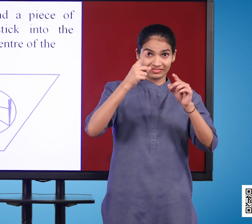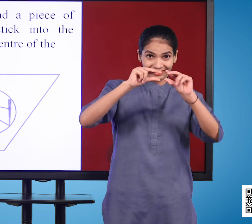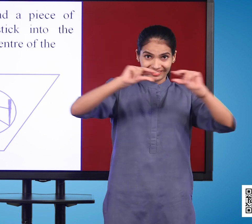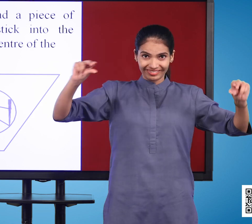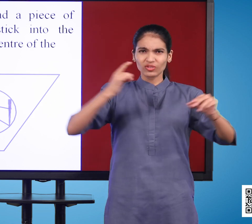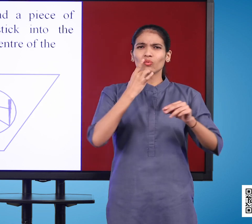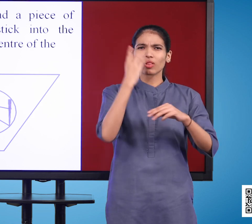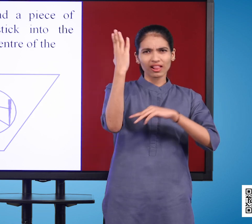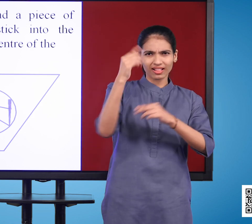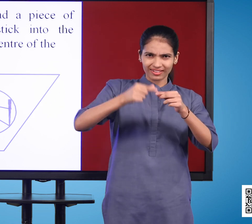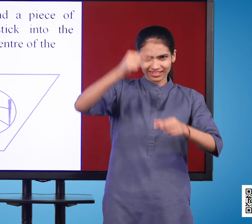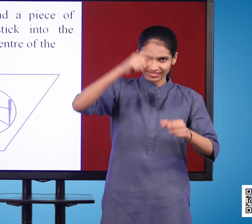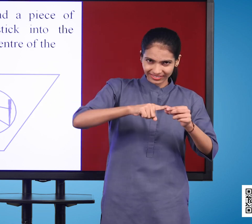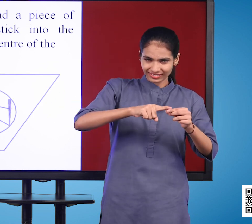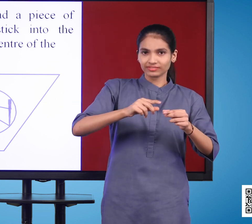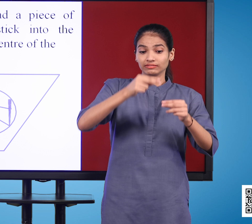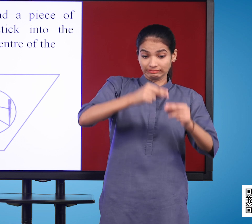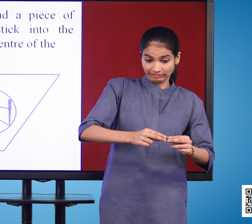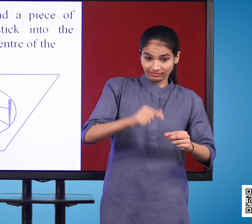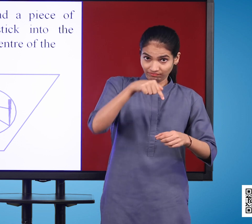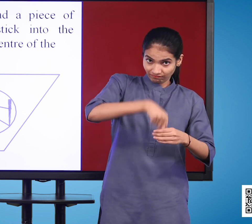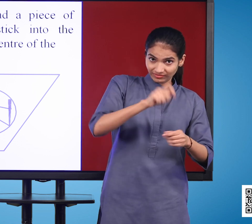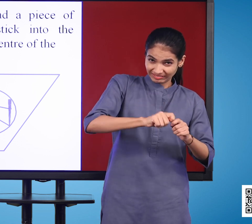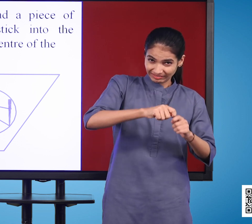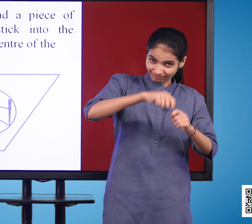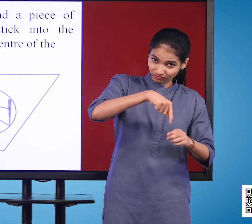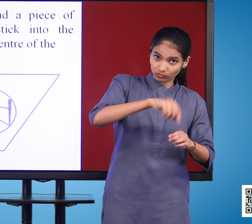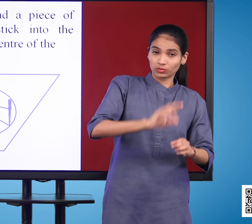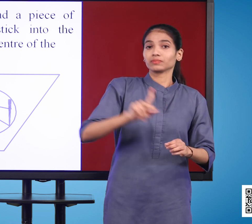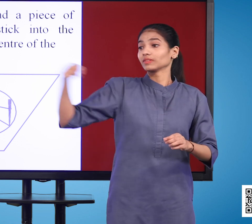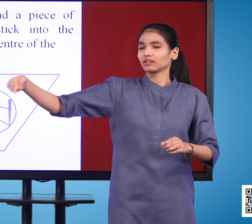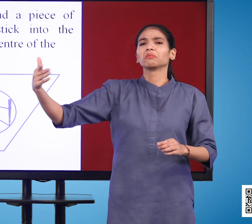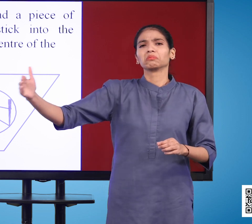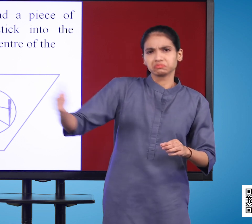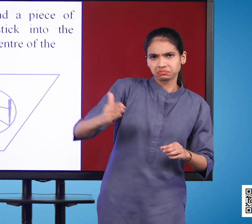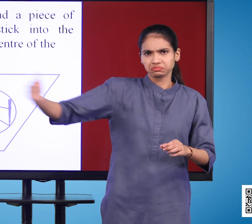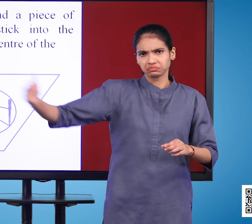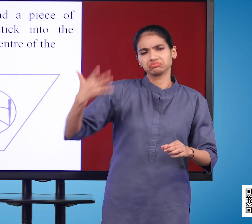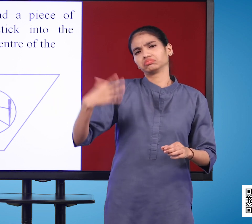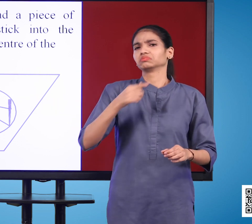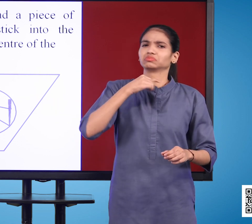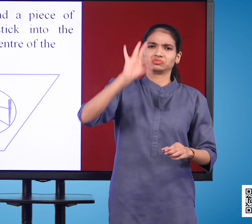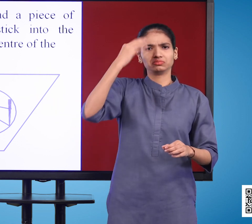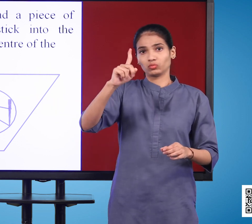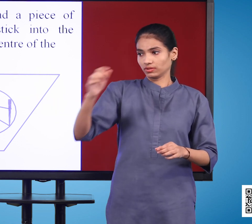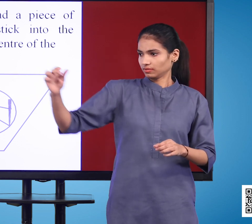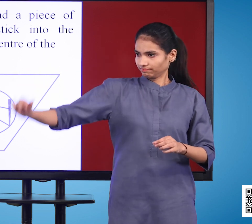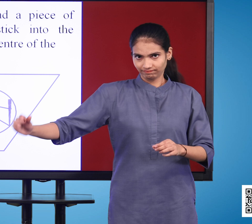Take 2 sticks and a piece of rope. Drive 1 stick into the ground. This is the center of